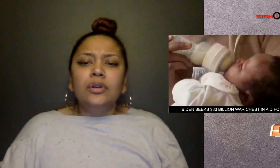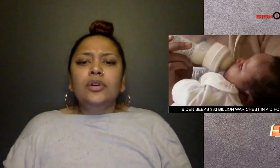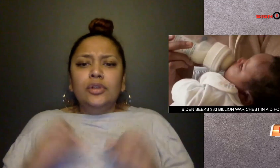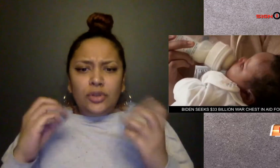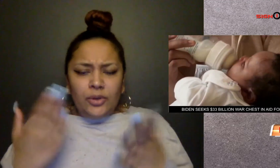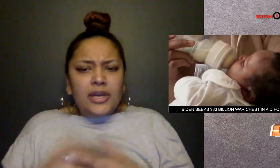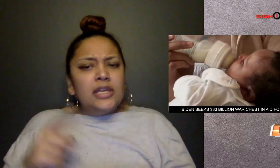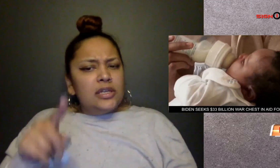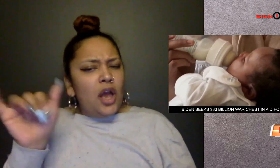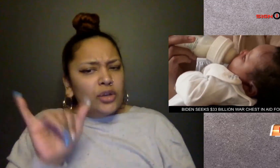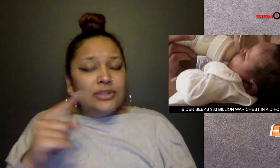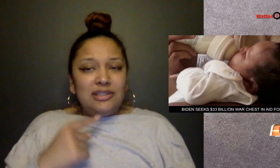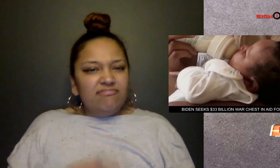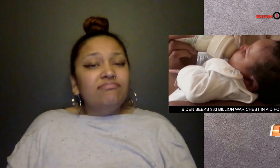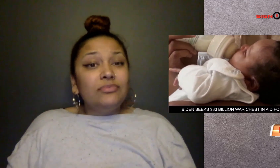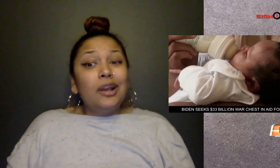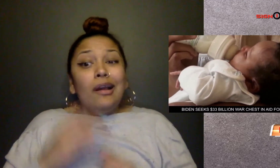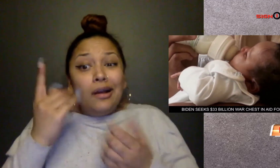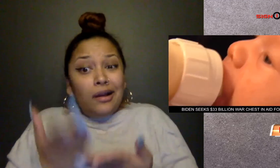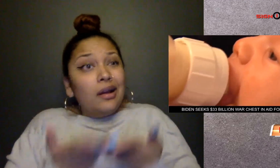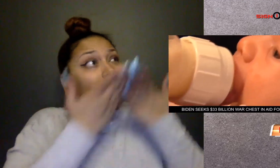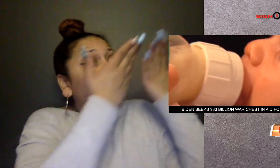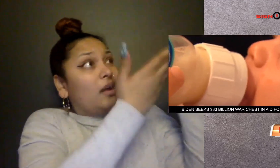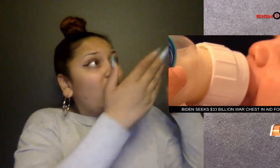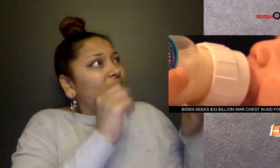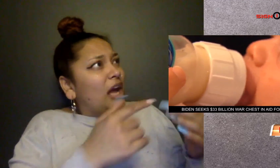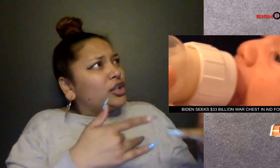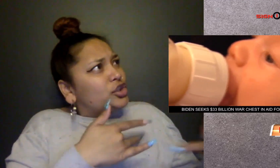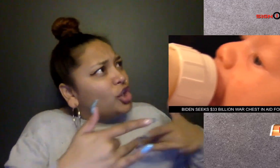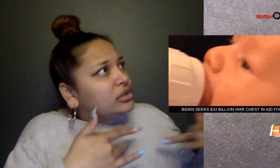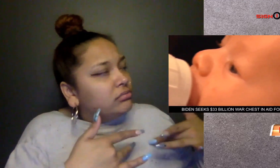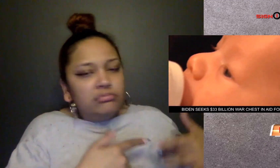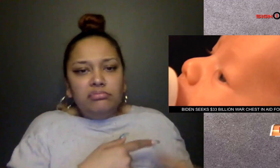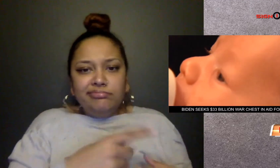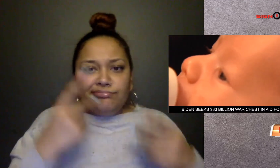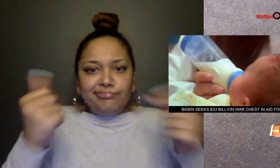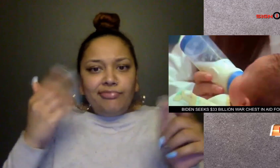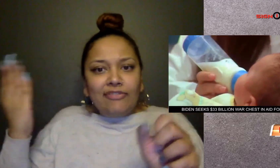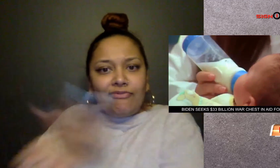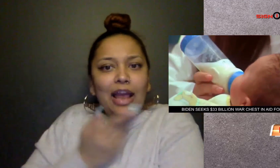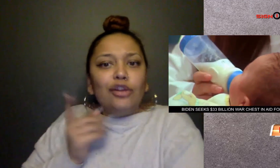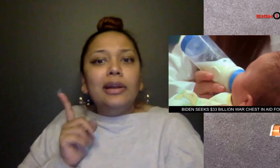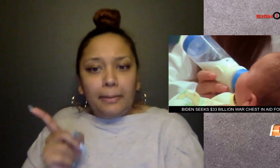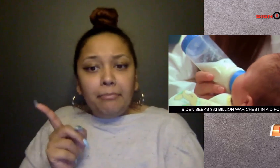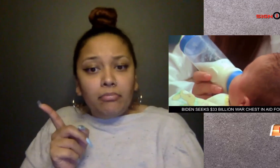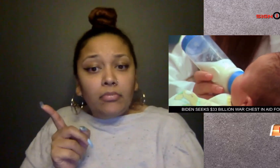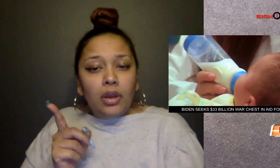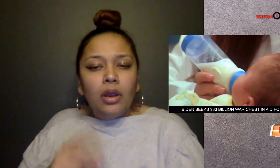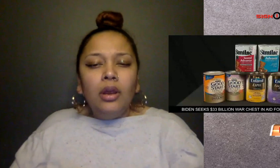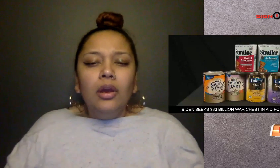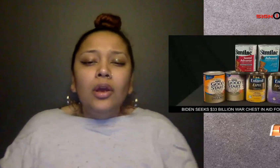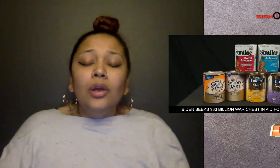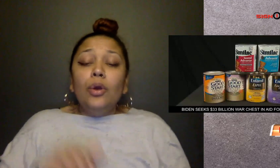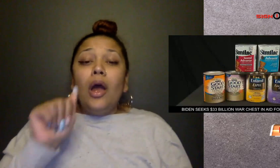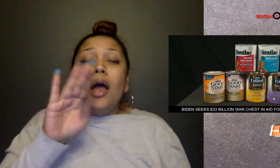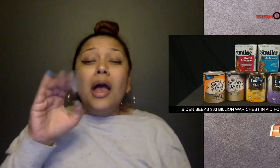shelves he also said he was fired for raising safety concerns